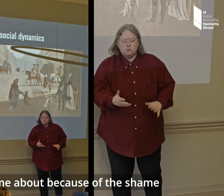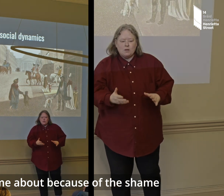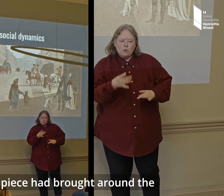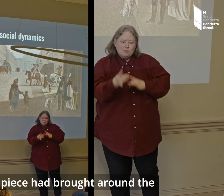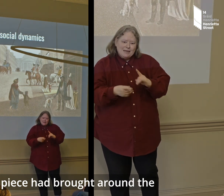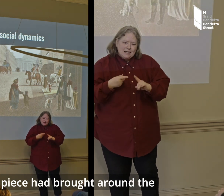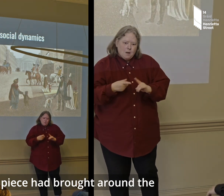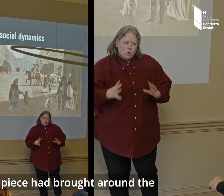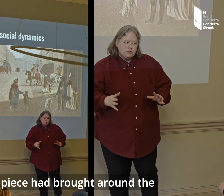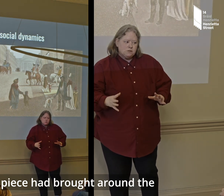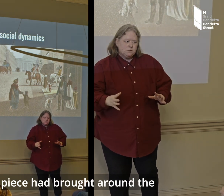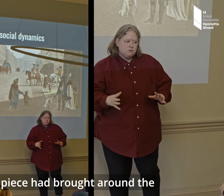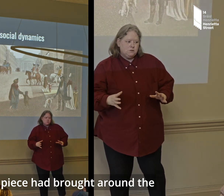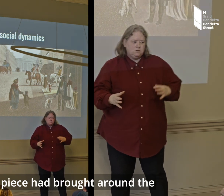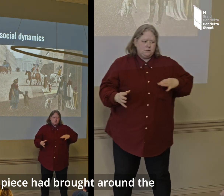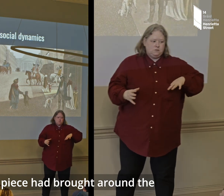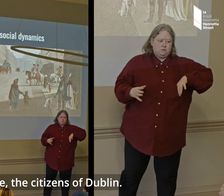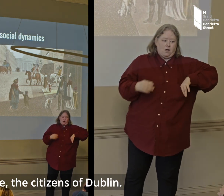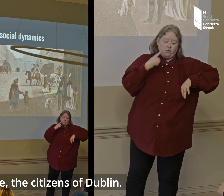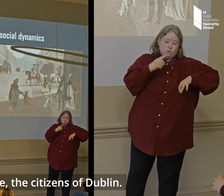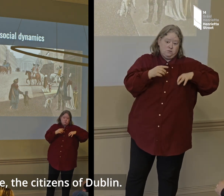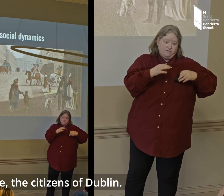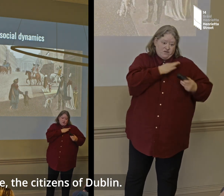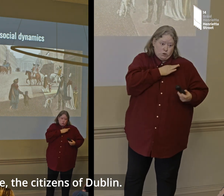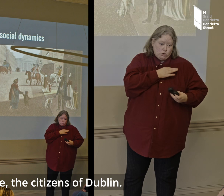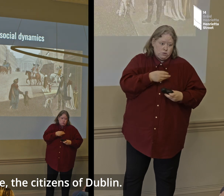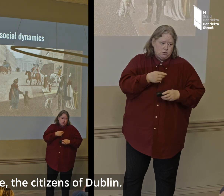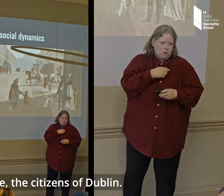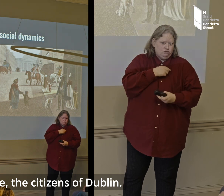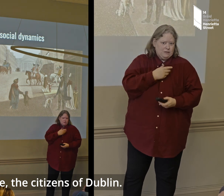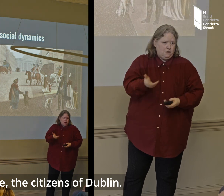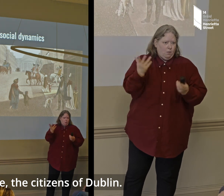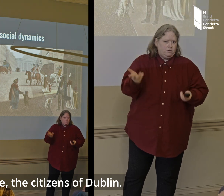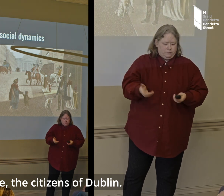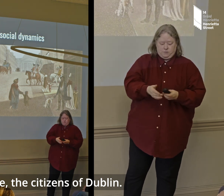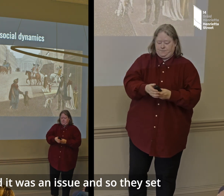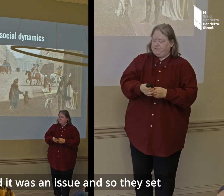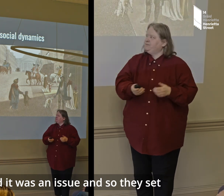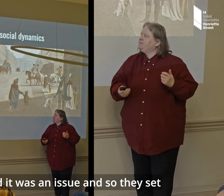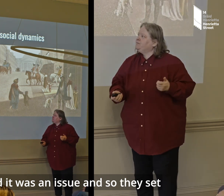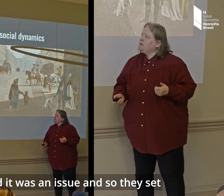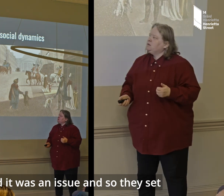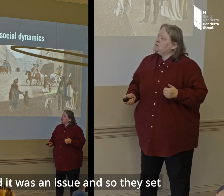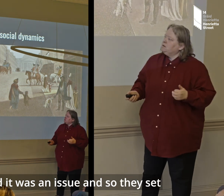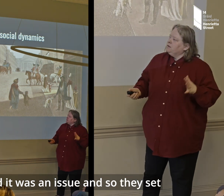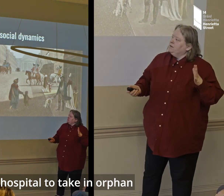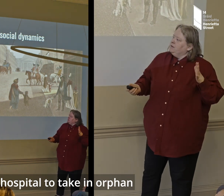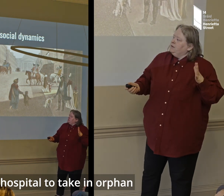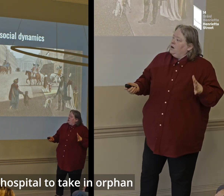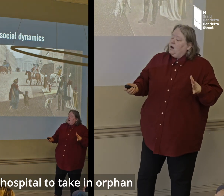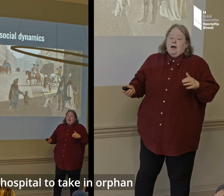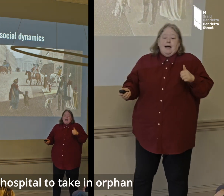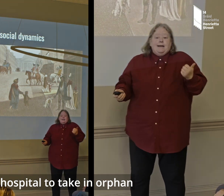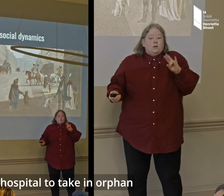the shame that Swift's piece had brought around the people, the citizens of Dublin. They realized it was an issue, and so they set